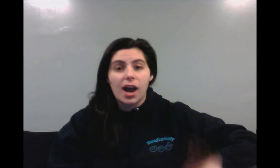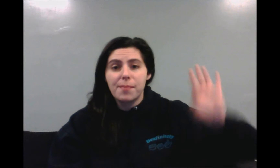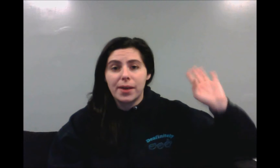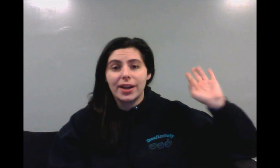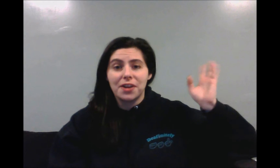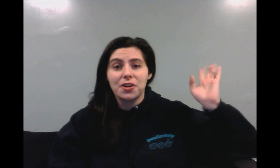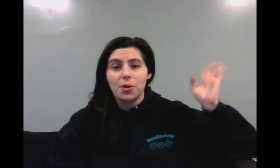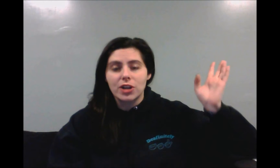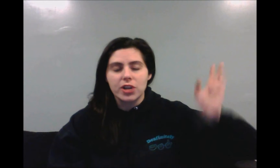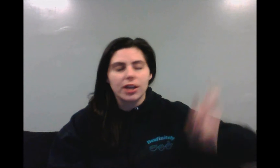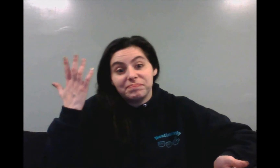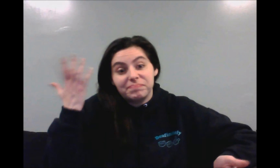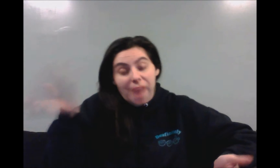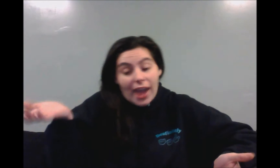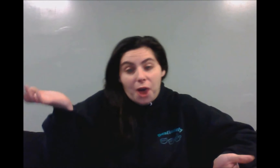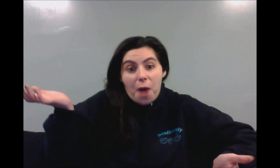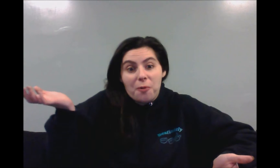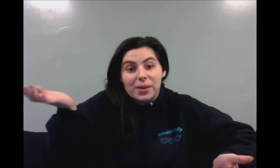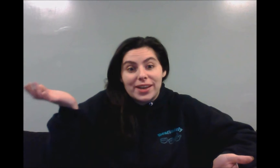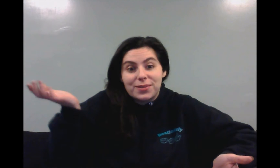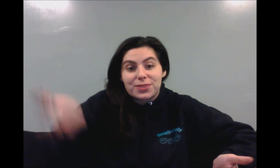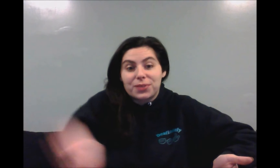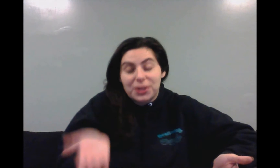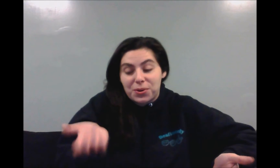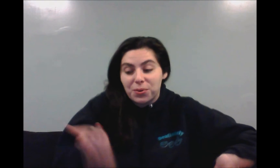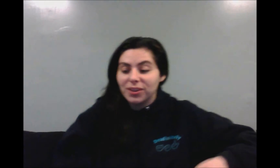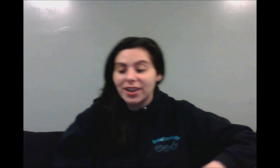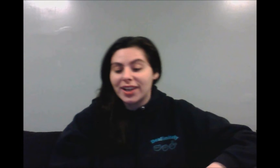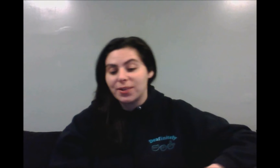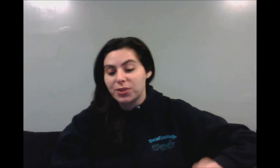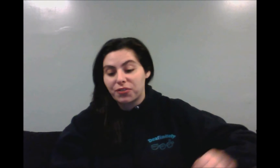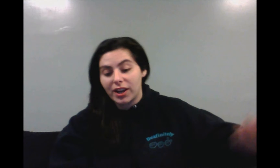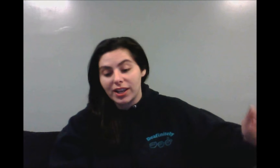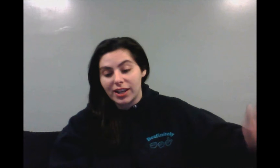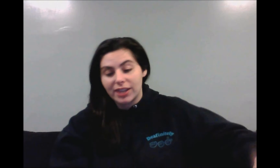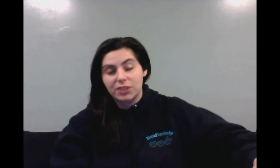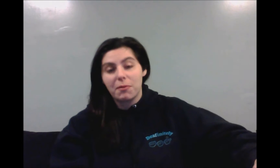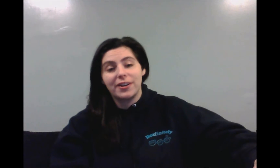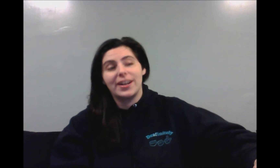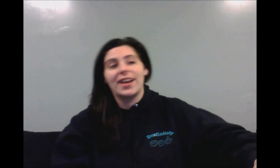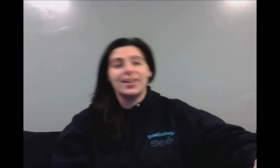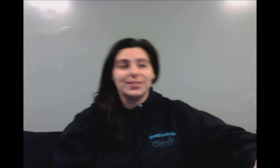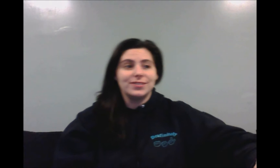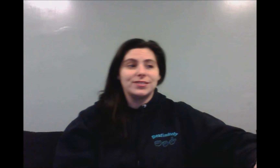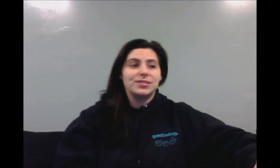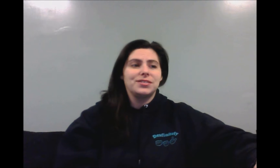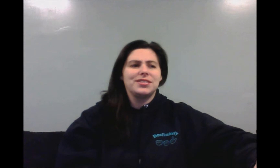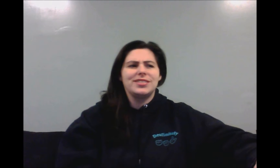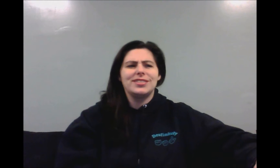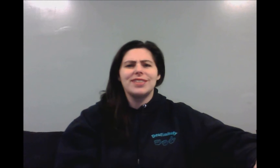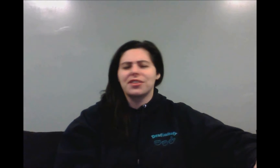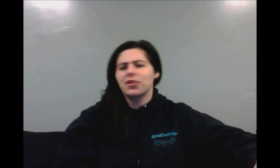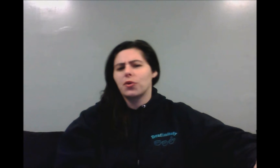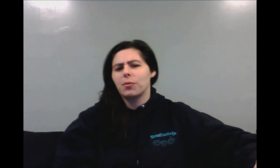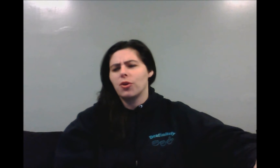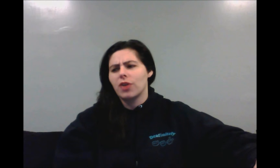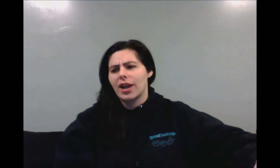Bennett. I know you're watching. I don't know. It was really cool. And he was funny and smart and not the normal Long Island